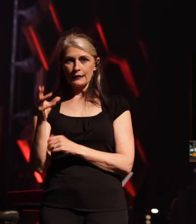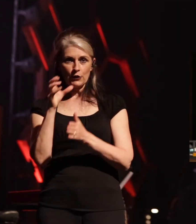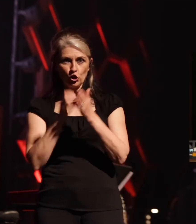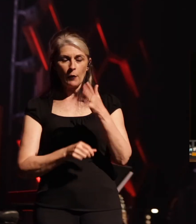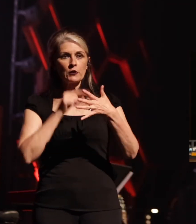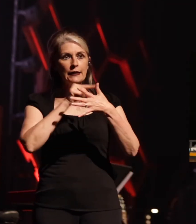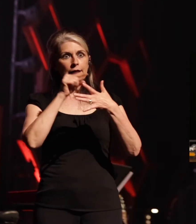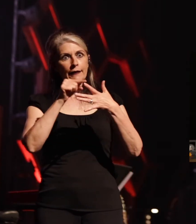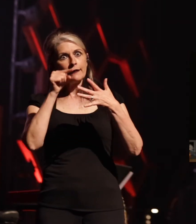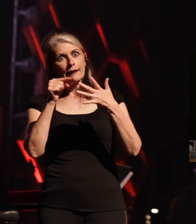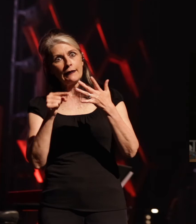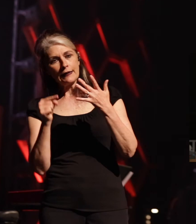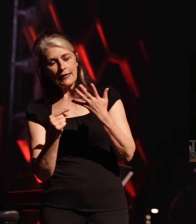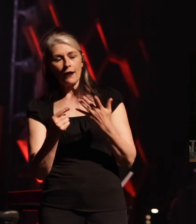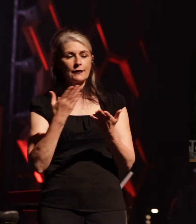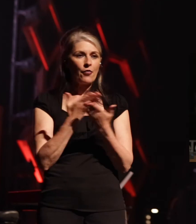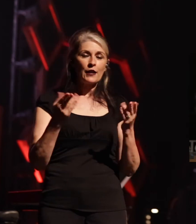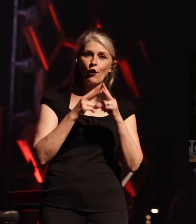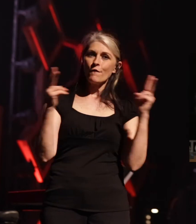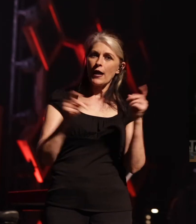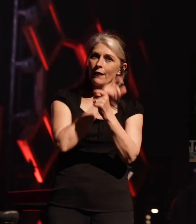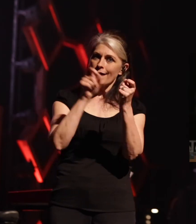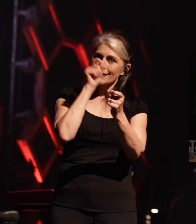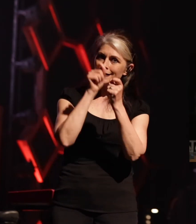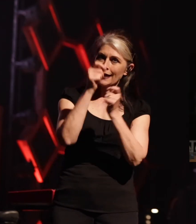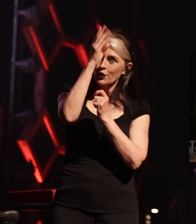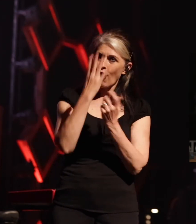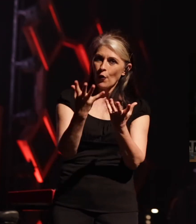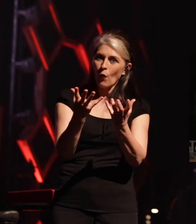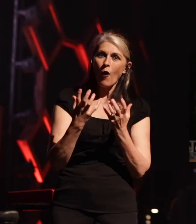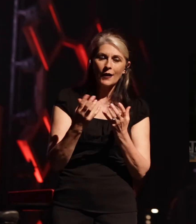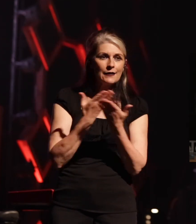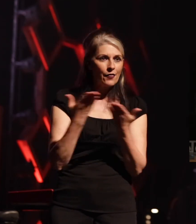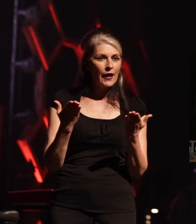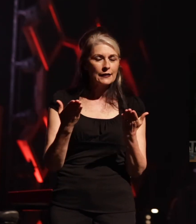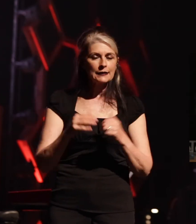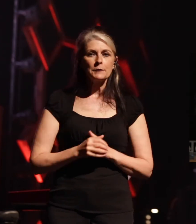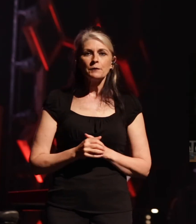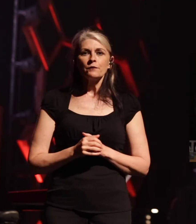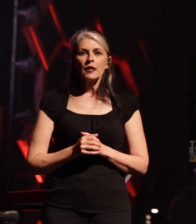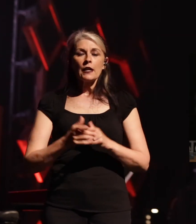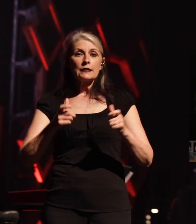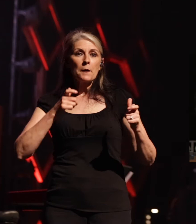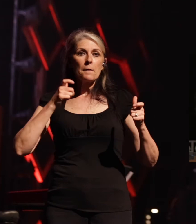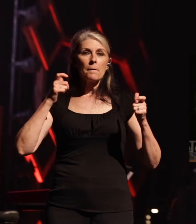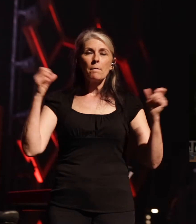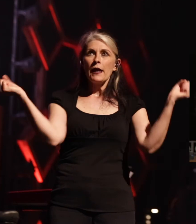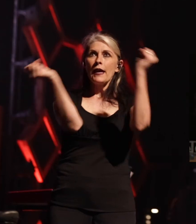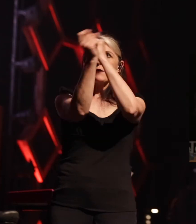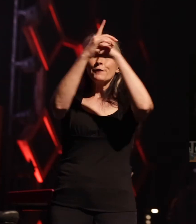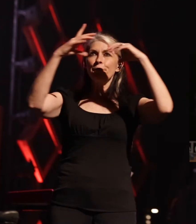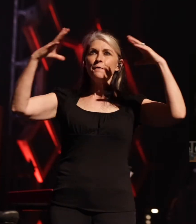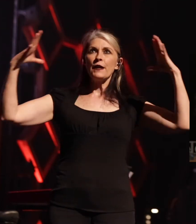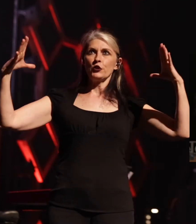tabernacle. Things are very exact in how God wanted things to be. It was a big visual aid